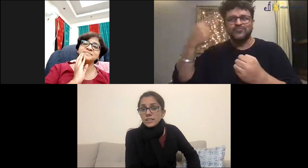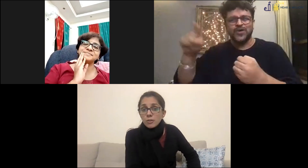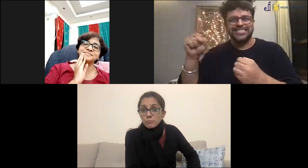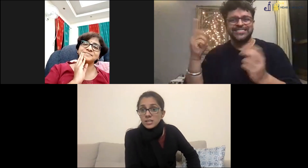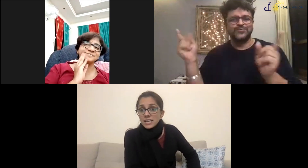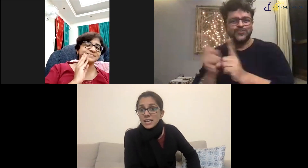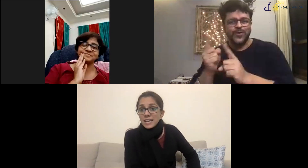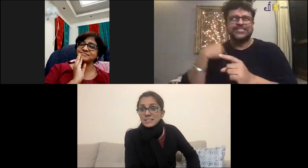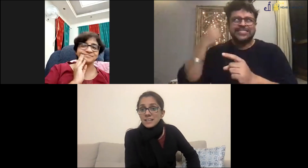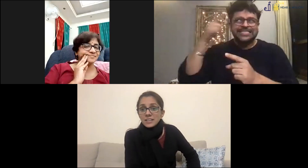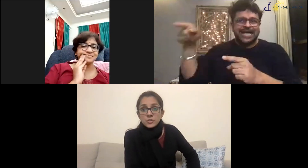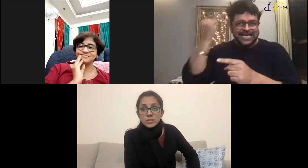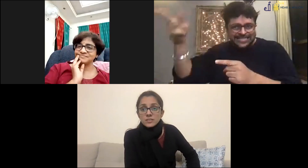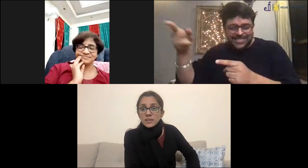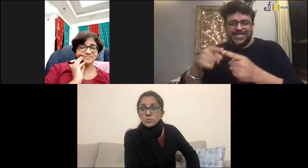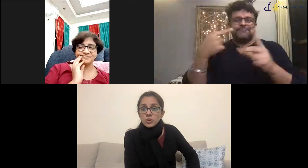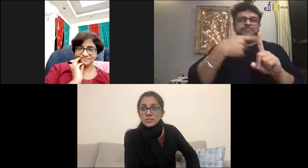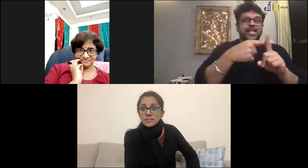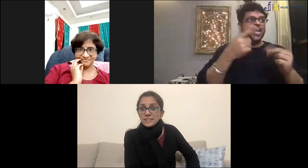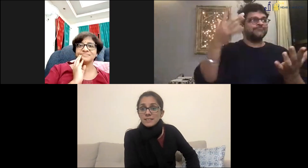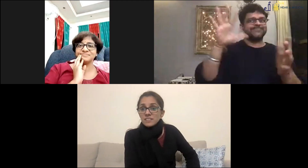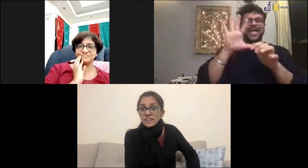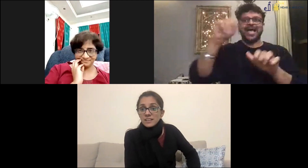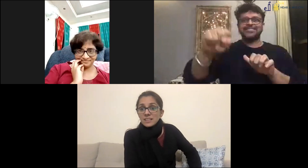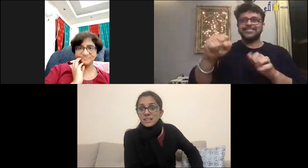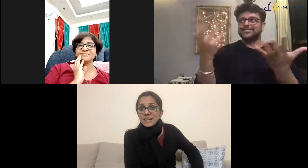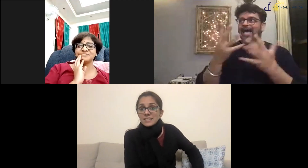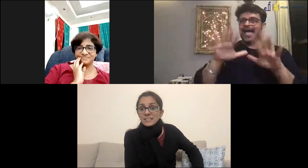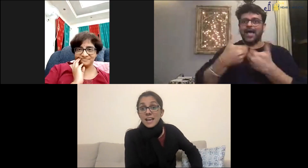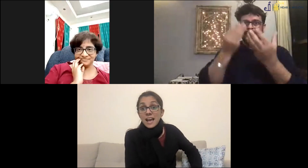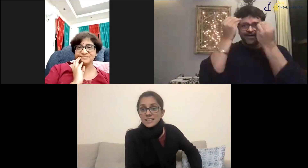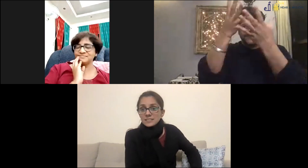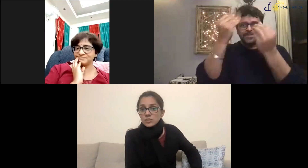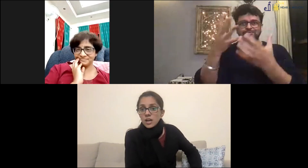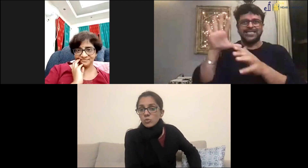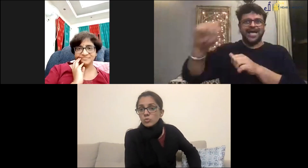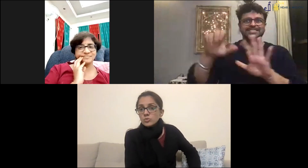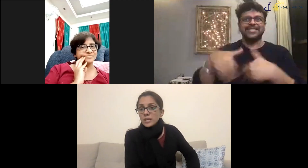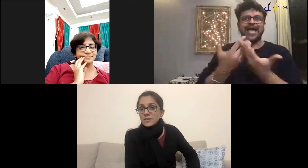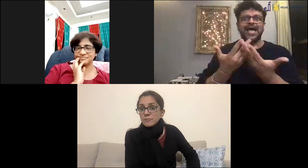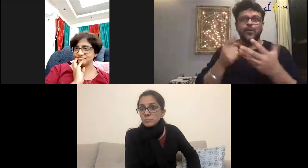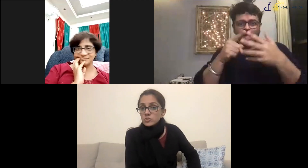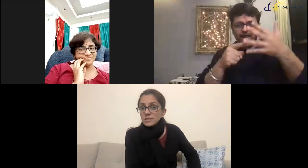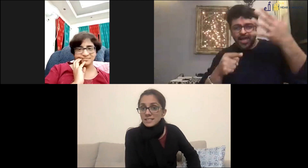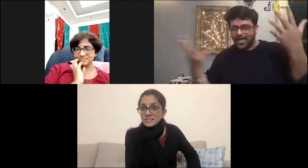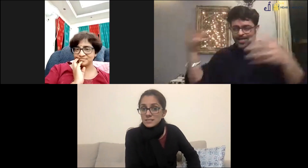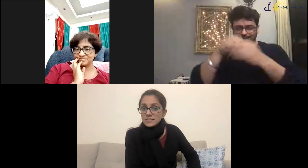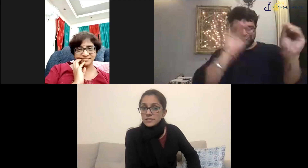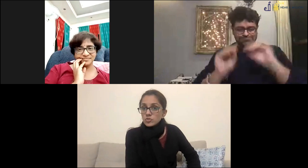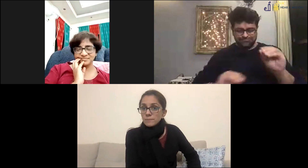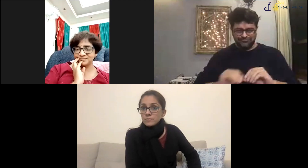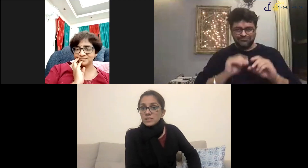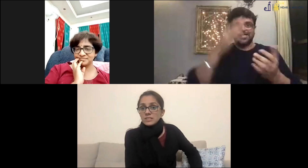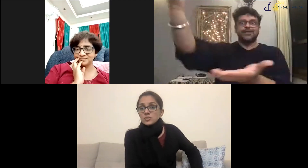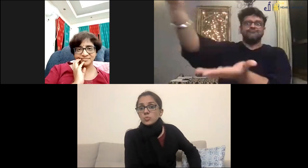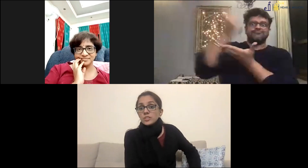not enough. And I knew that that was not correct and everything. And then access on how to get information, access,